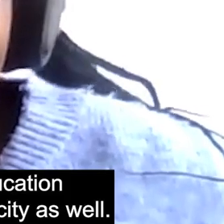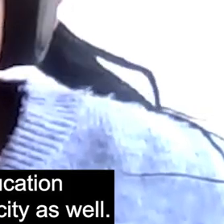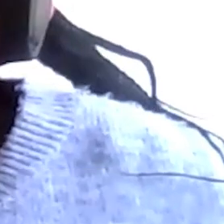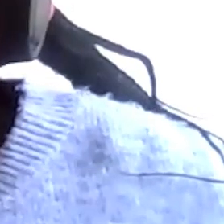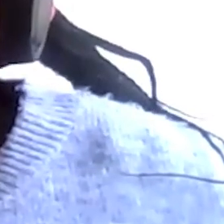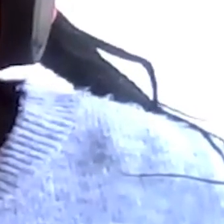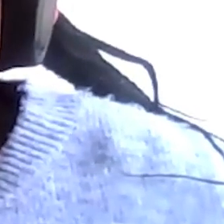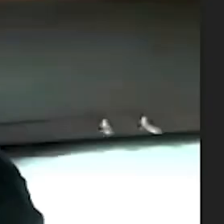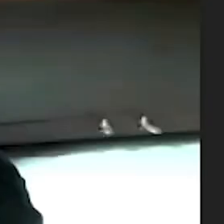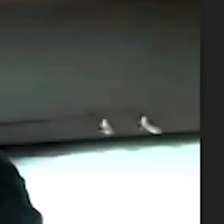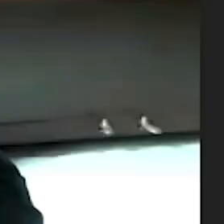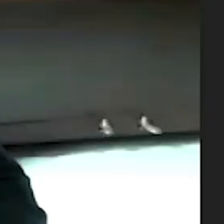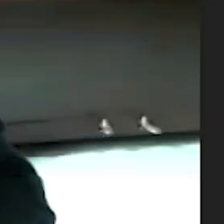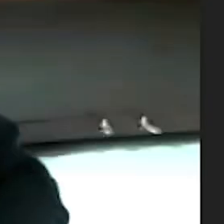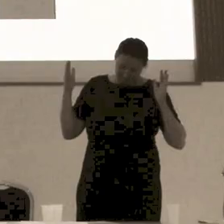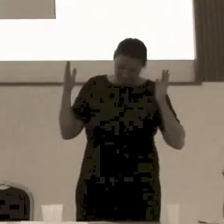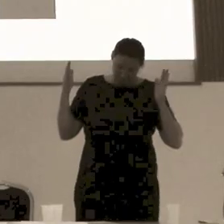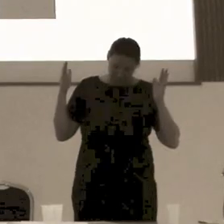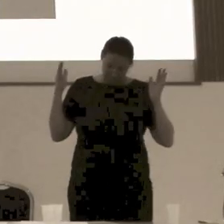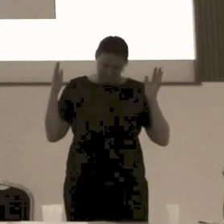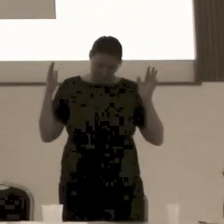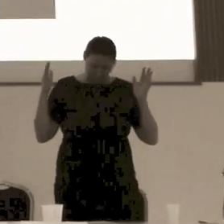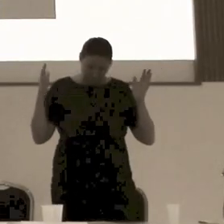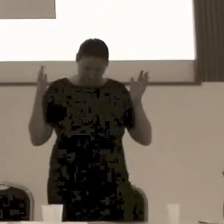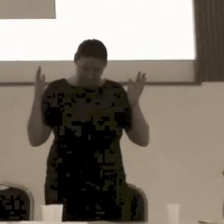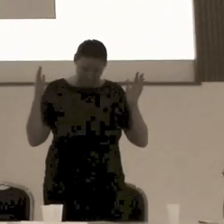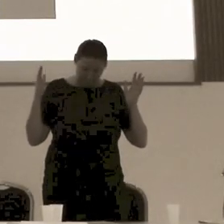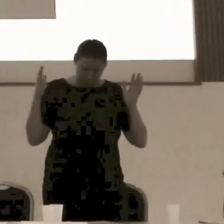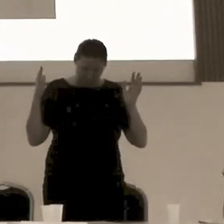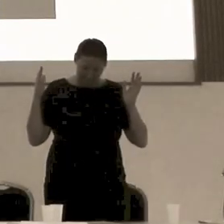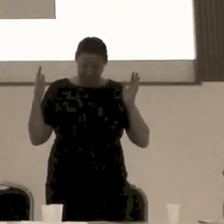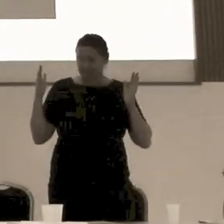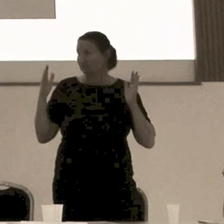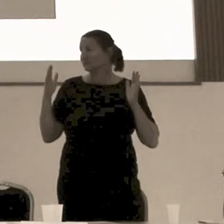well. Thank you very much.